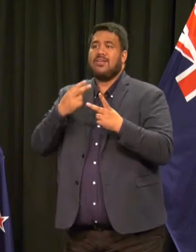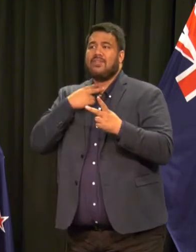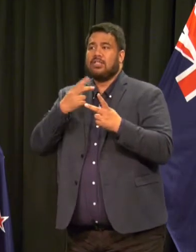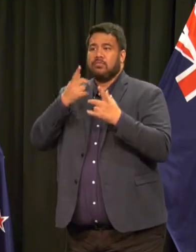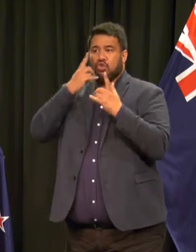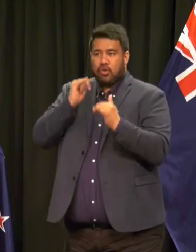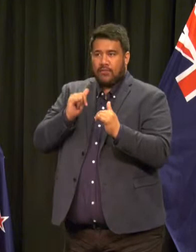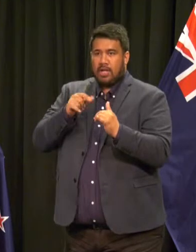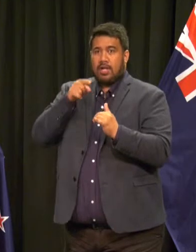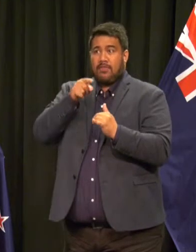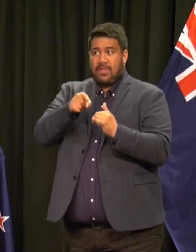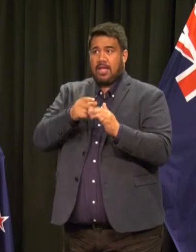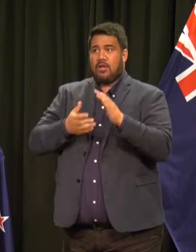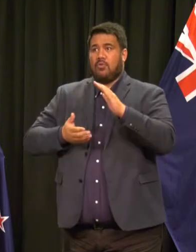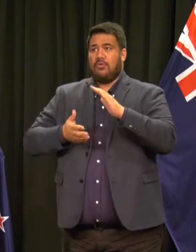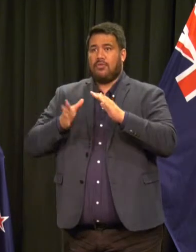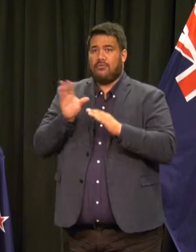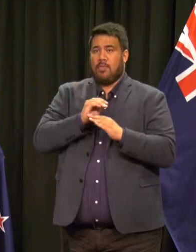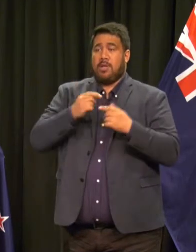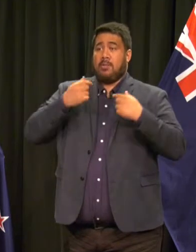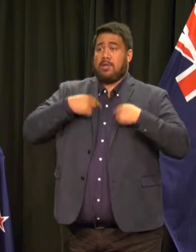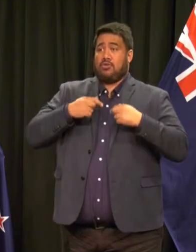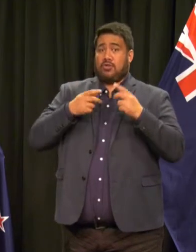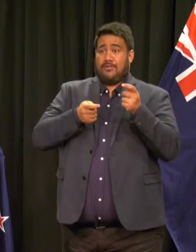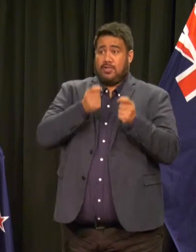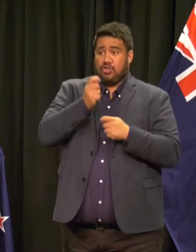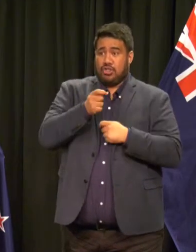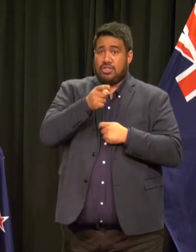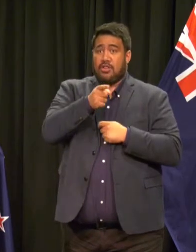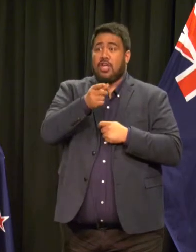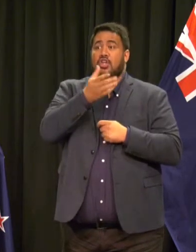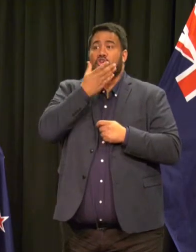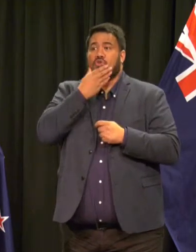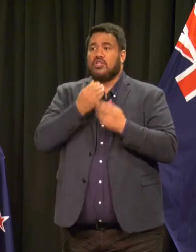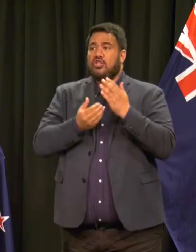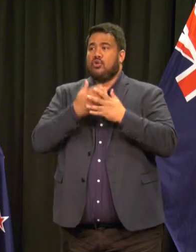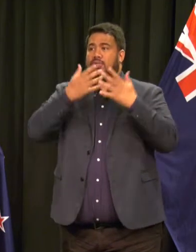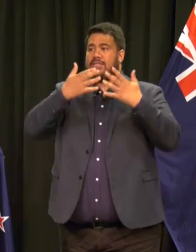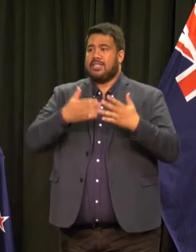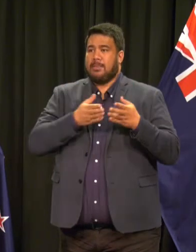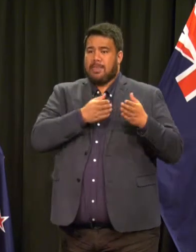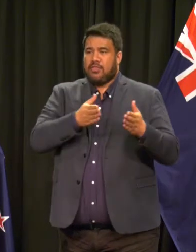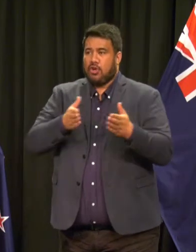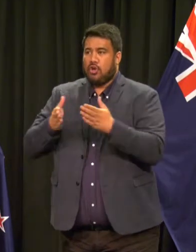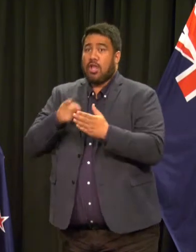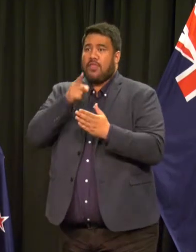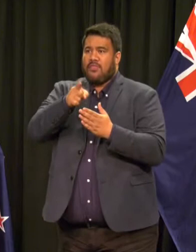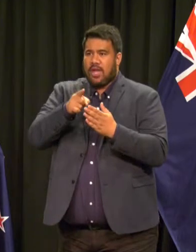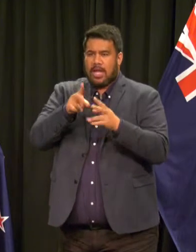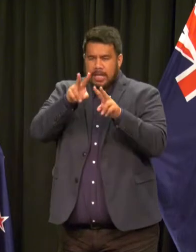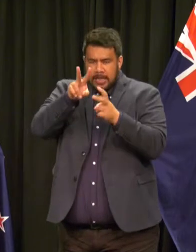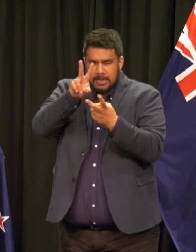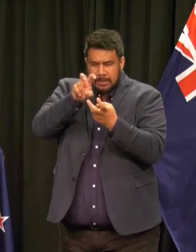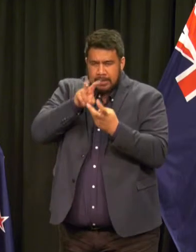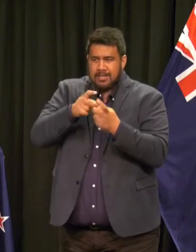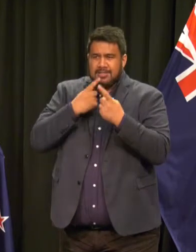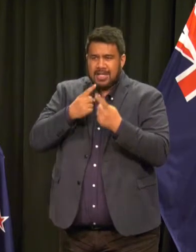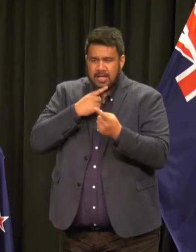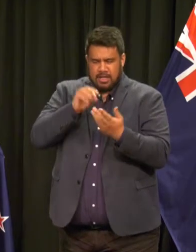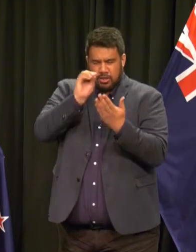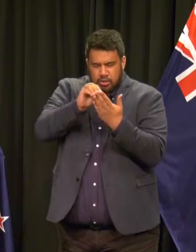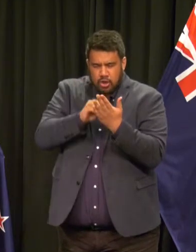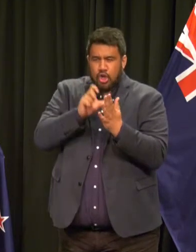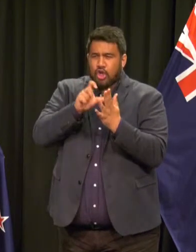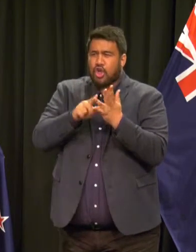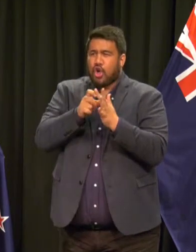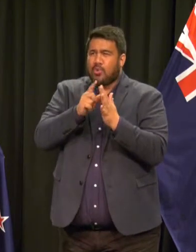the Ministry of Justice using new statistics, New Zealand methodology, where they code and find out whether they believe a crime has been